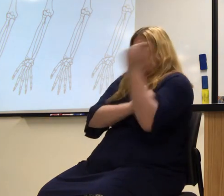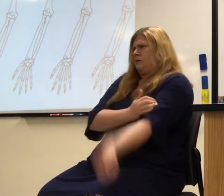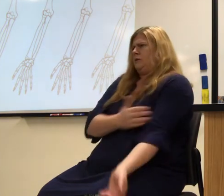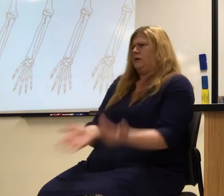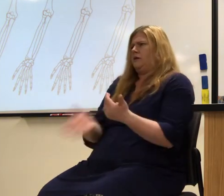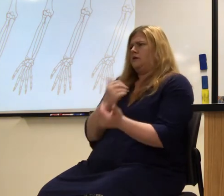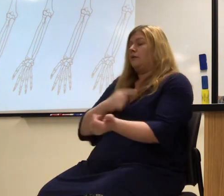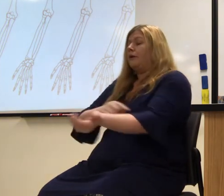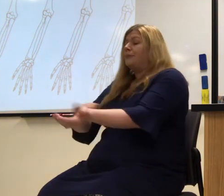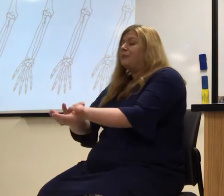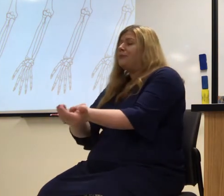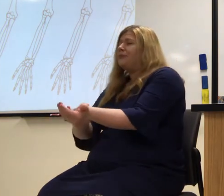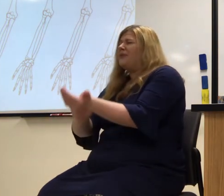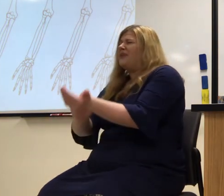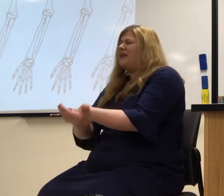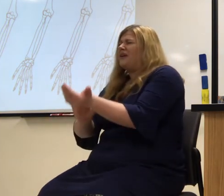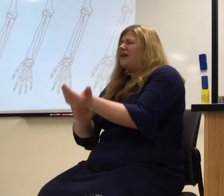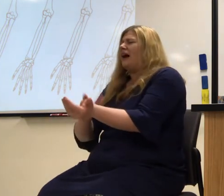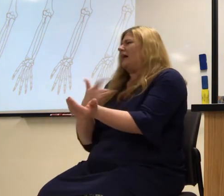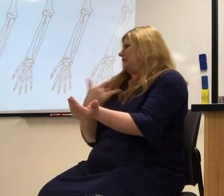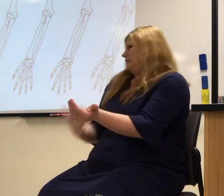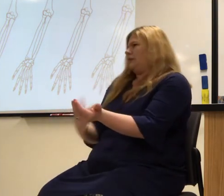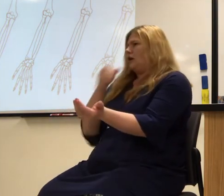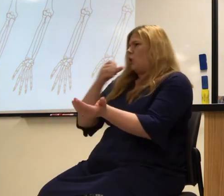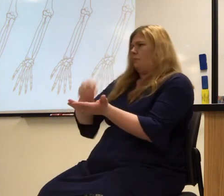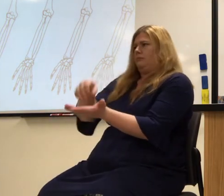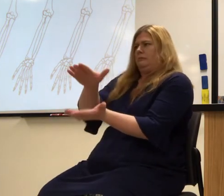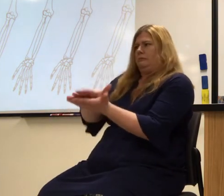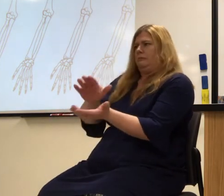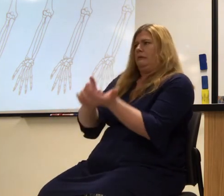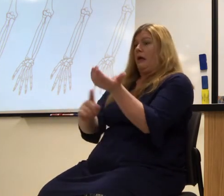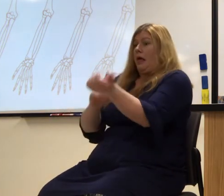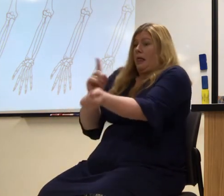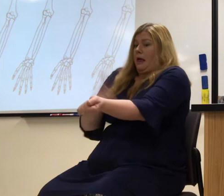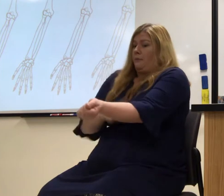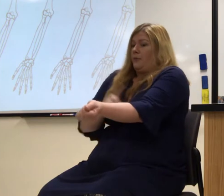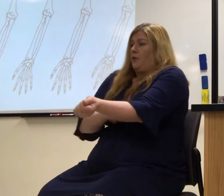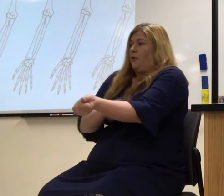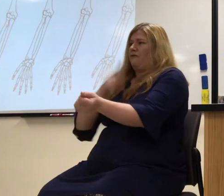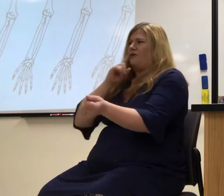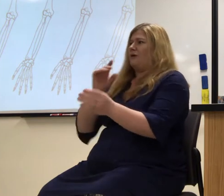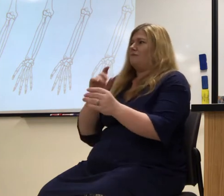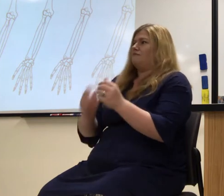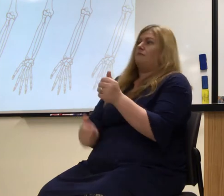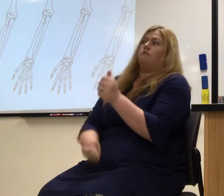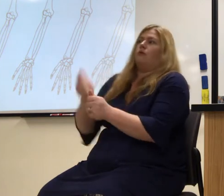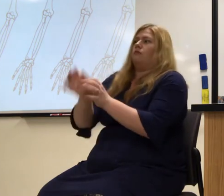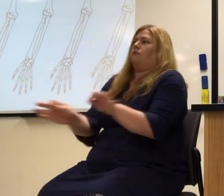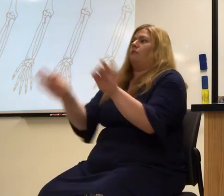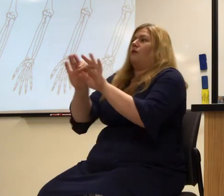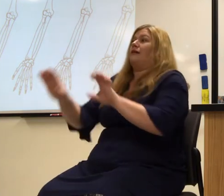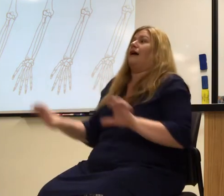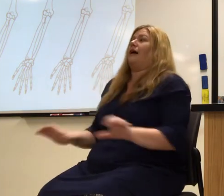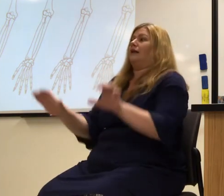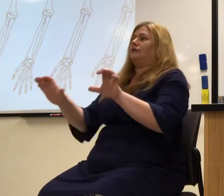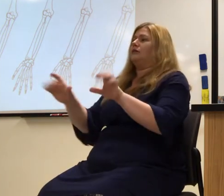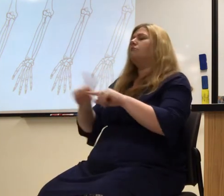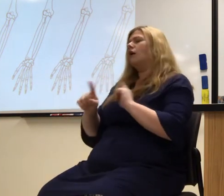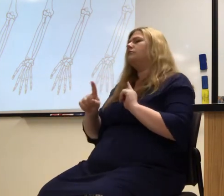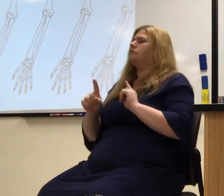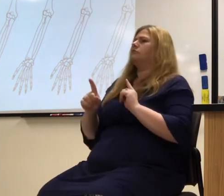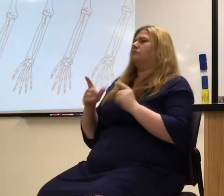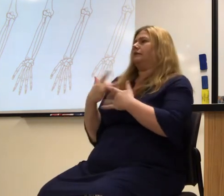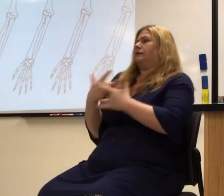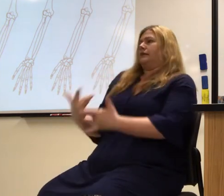flexion. So I don't usually list those as major actions of these muscles, but generally speaking, they're flexors of those